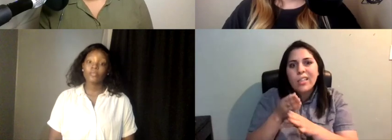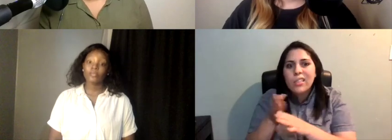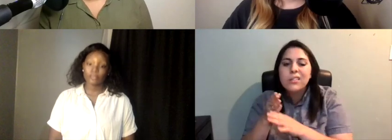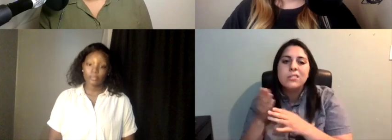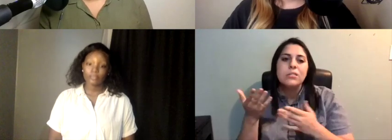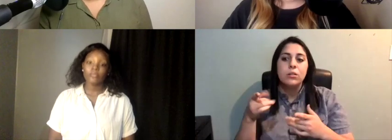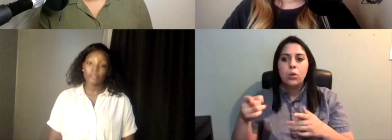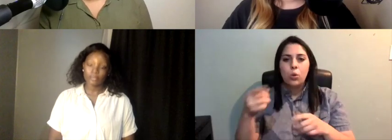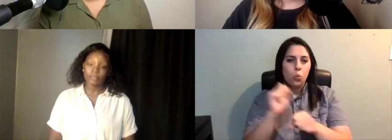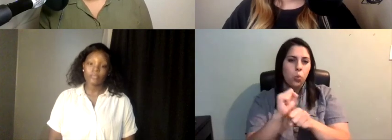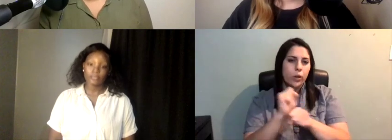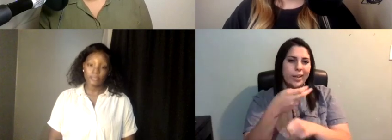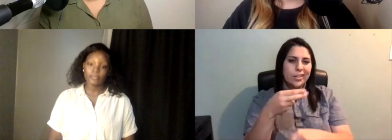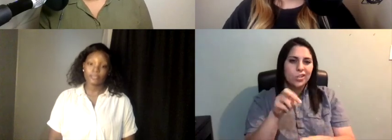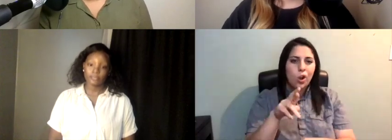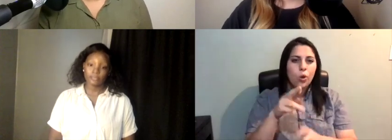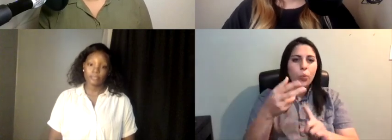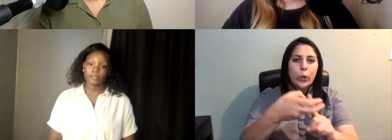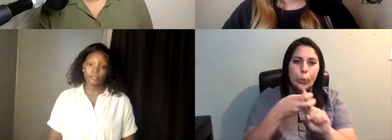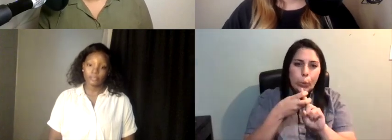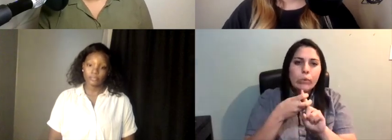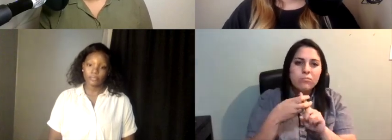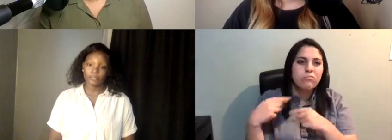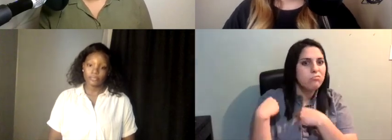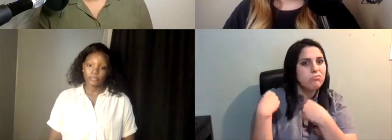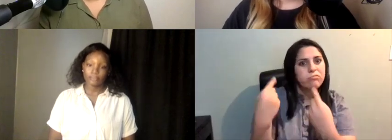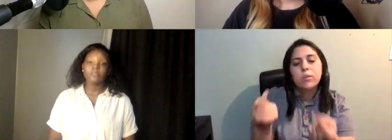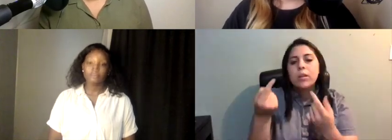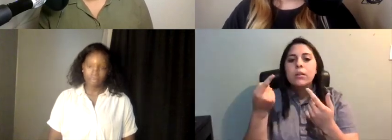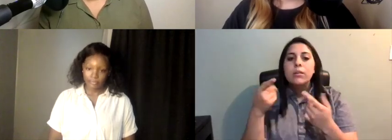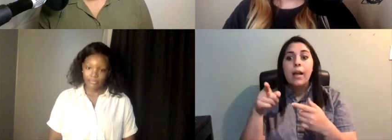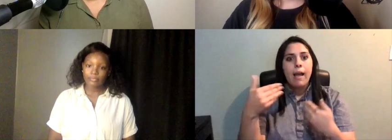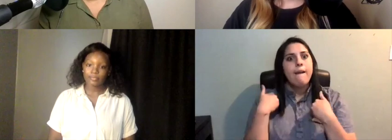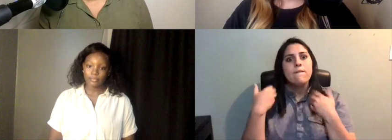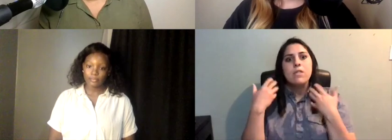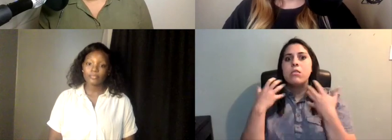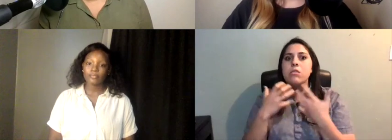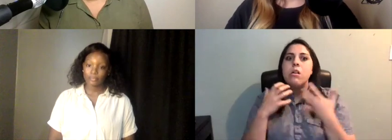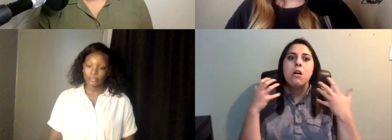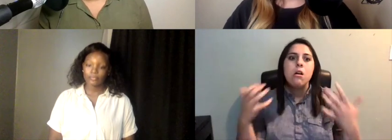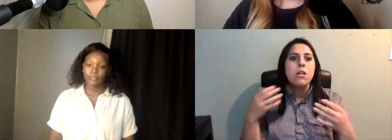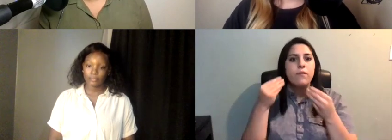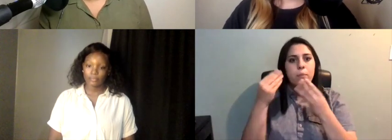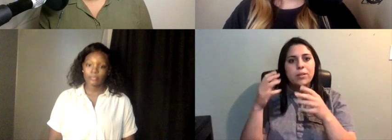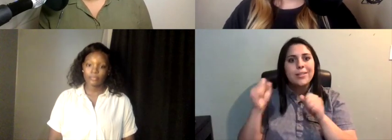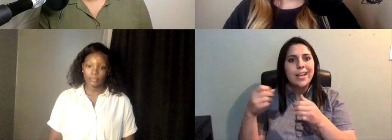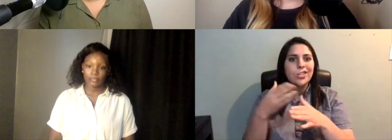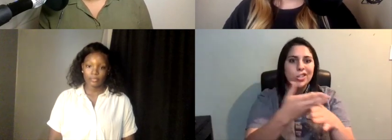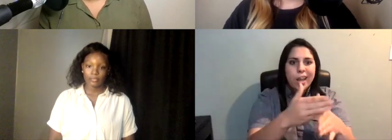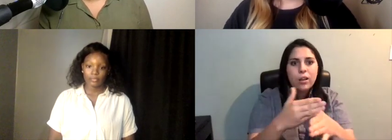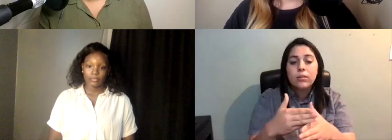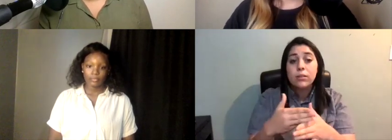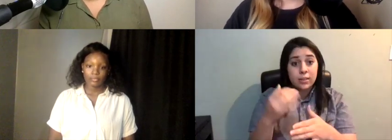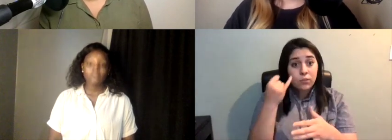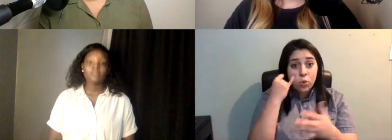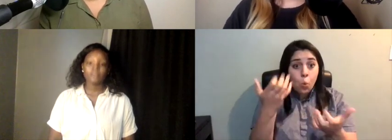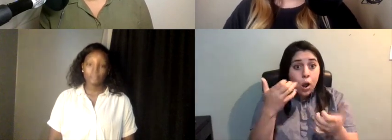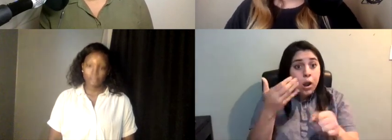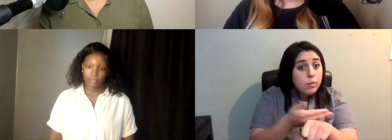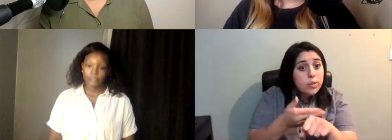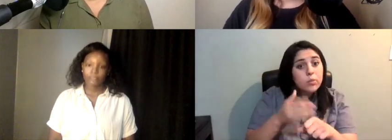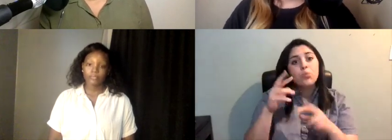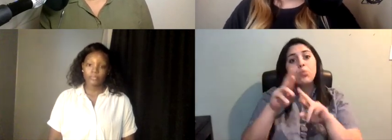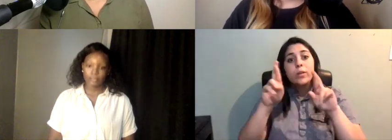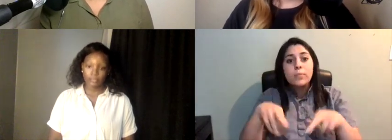HR recruiting for a long time, and she just has a ton of great information that she can give you if you are looking to update your resume or